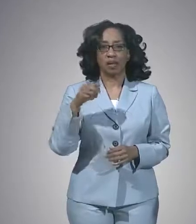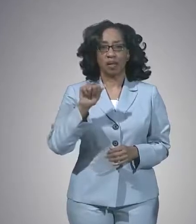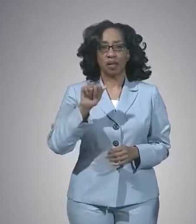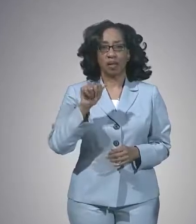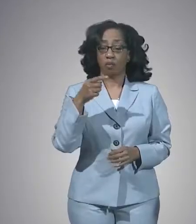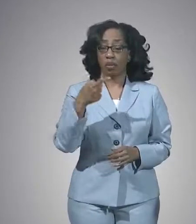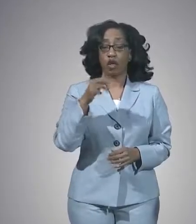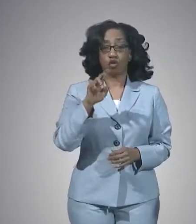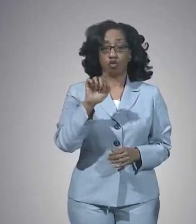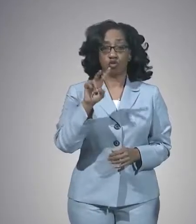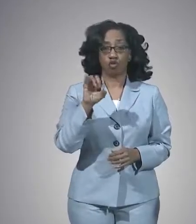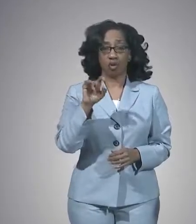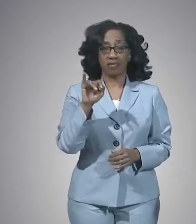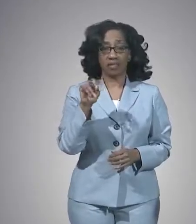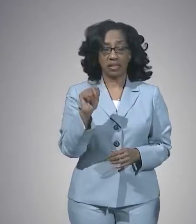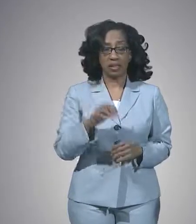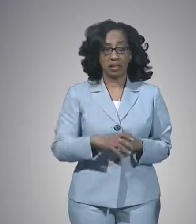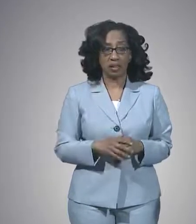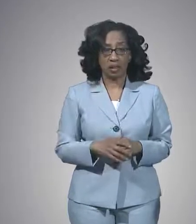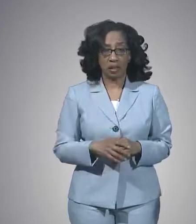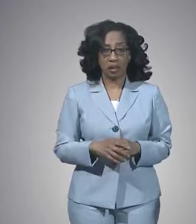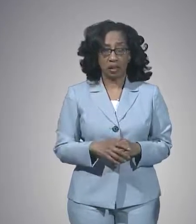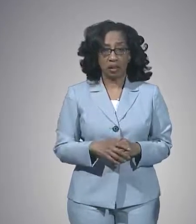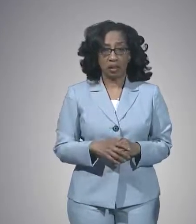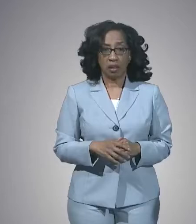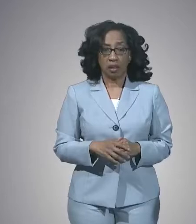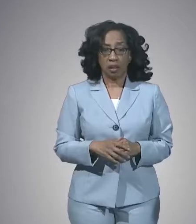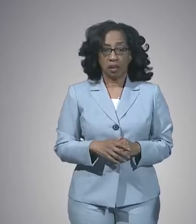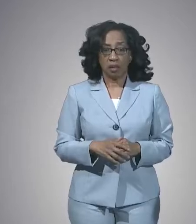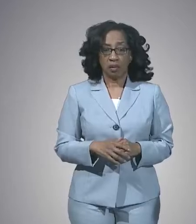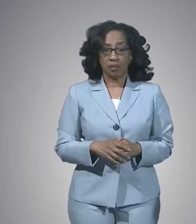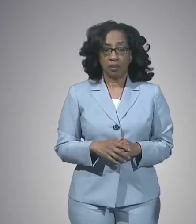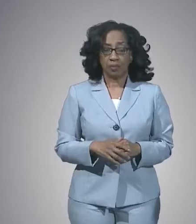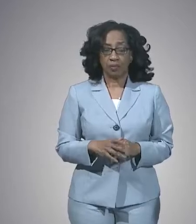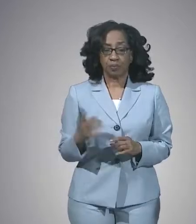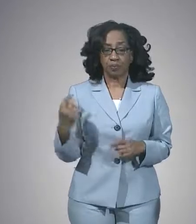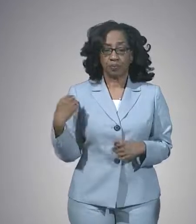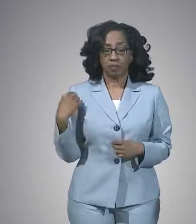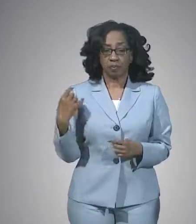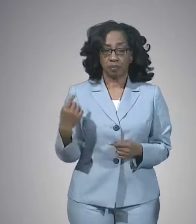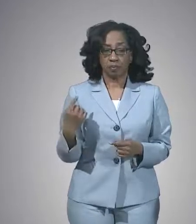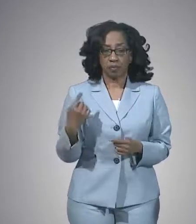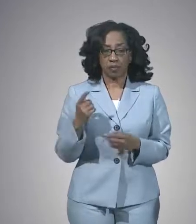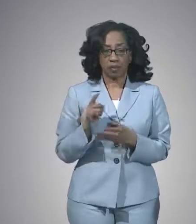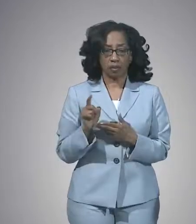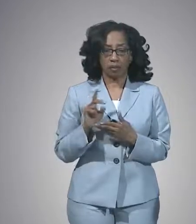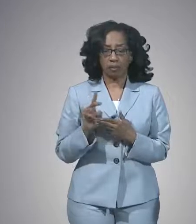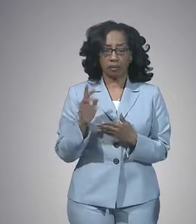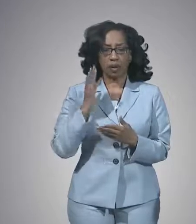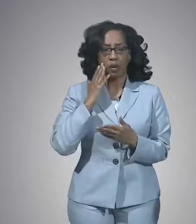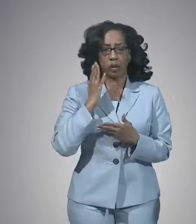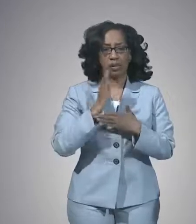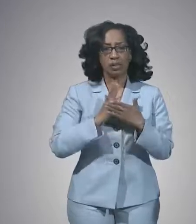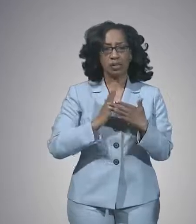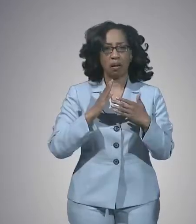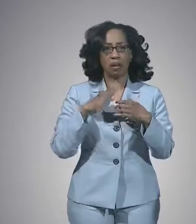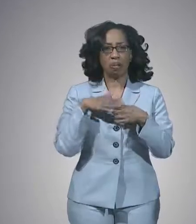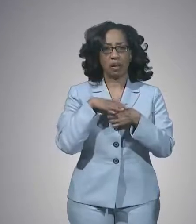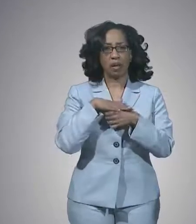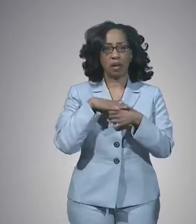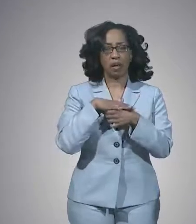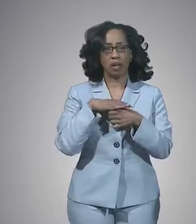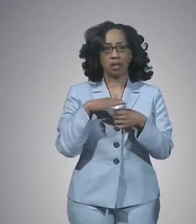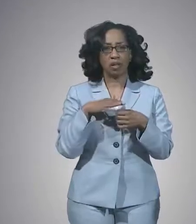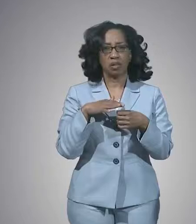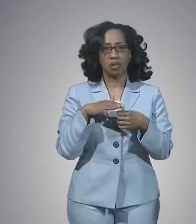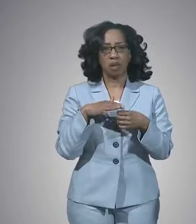Please also forgive me if I've missed this over the past couple weeks or somewhere, but I know that some major areas are recommending that